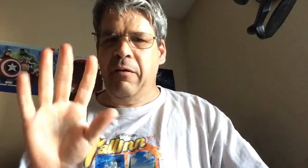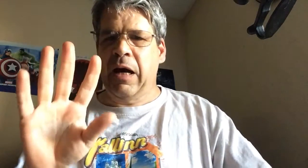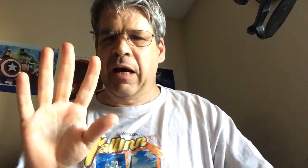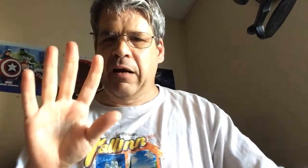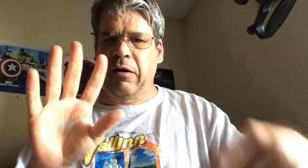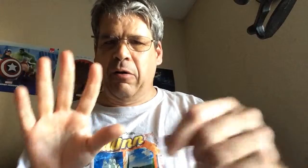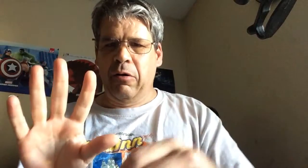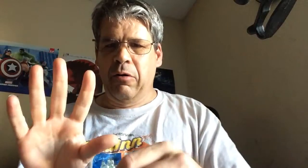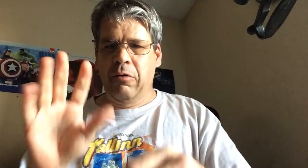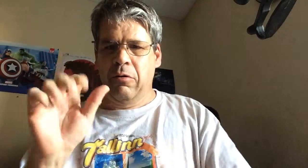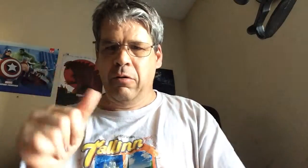I go.